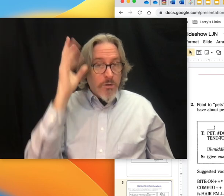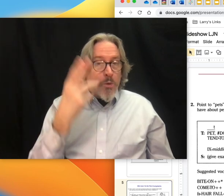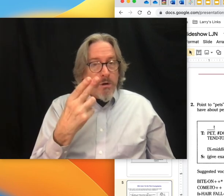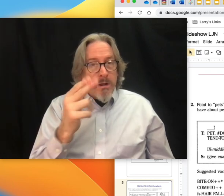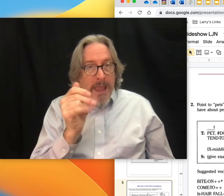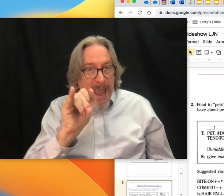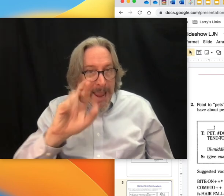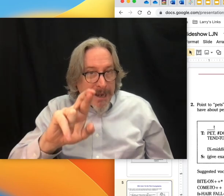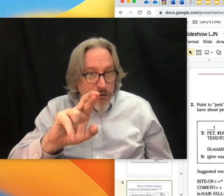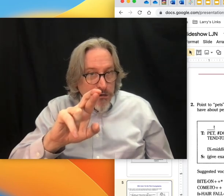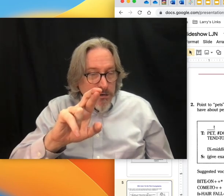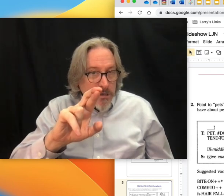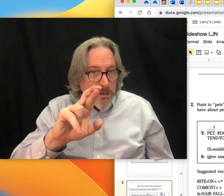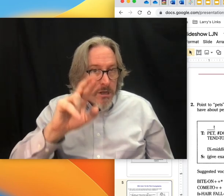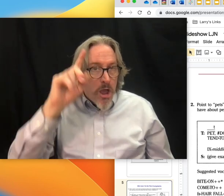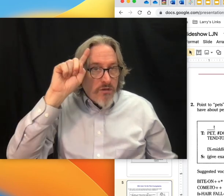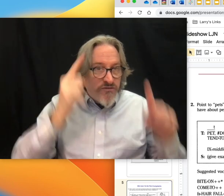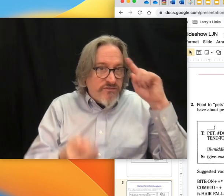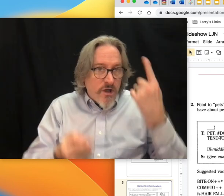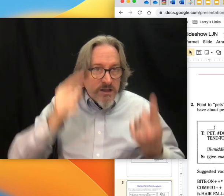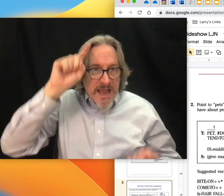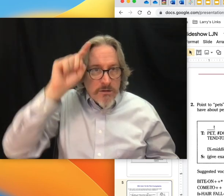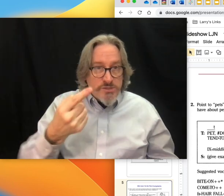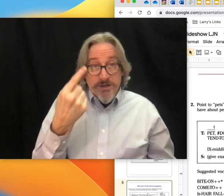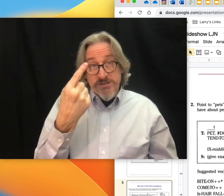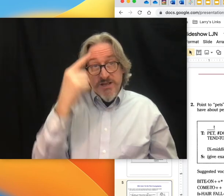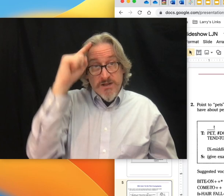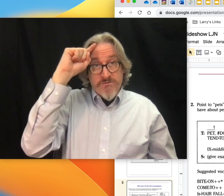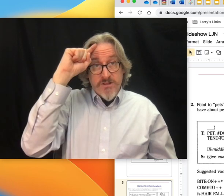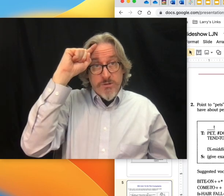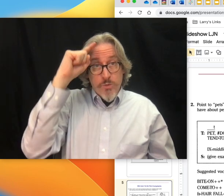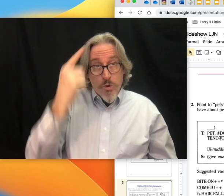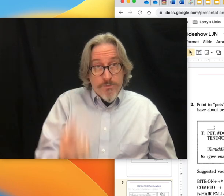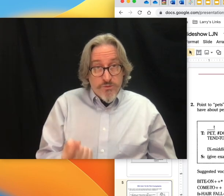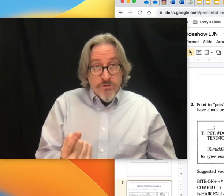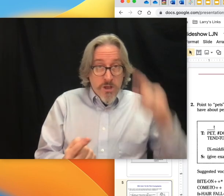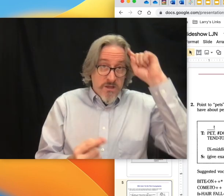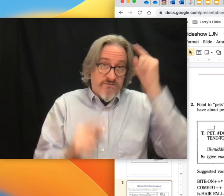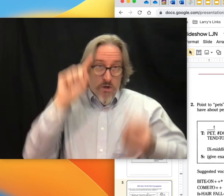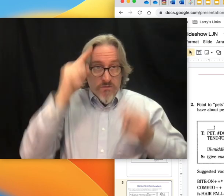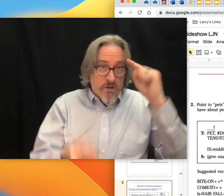Hair or hair fall out. So here's the hair follicle.